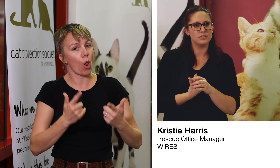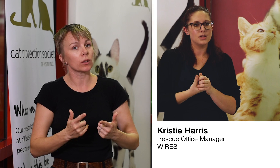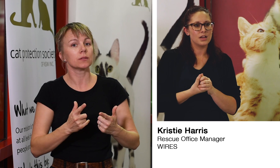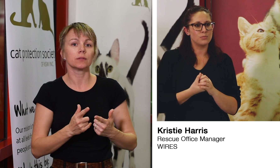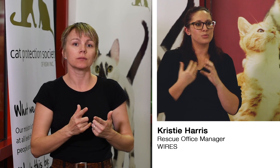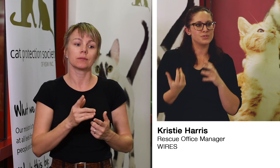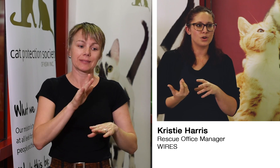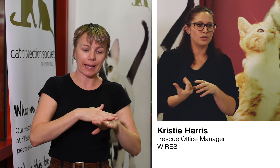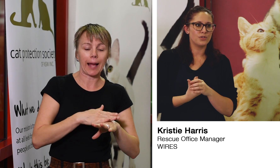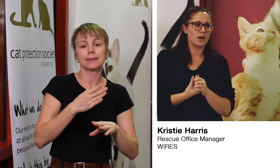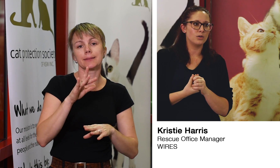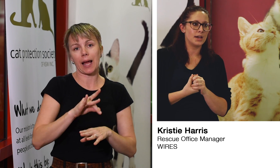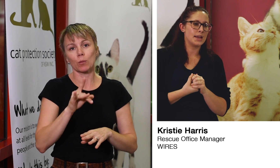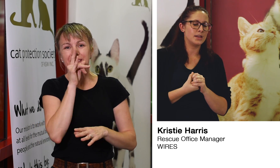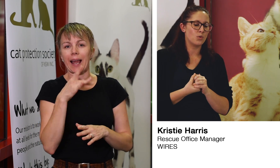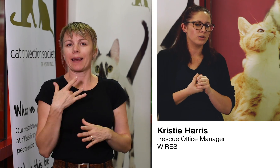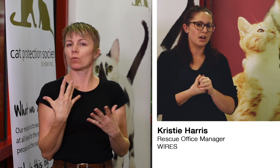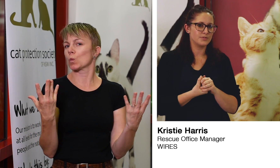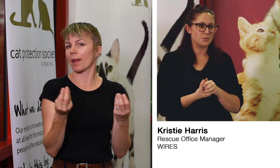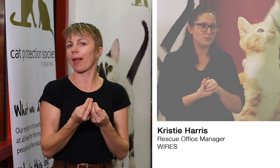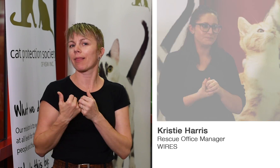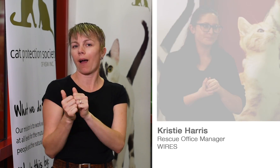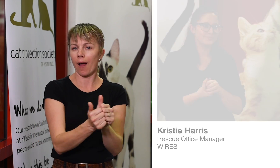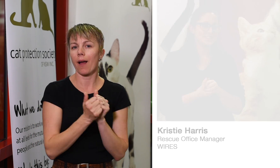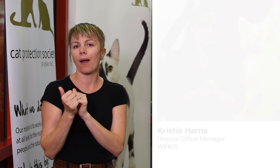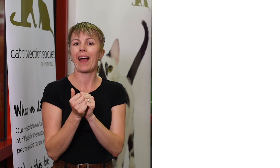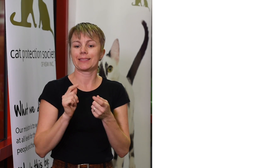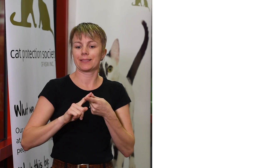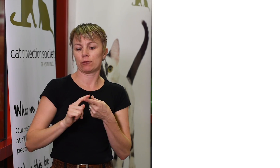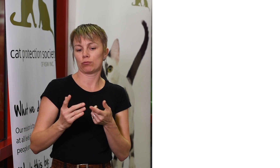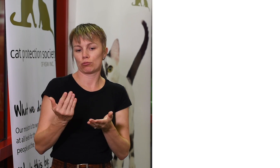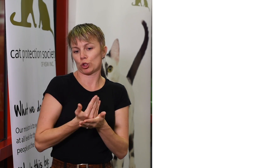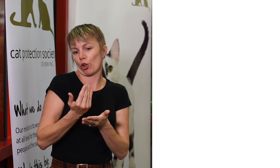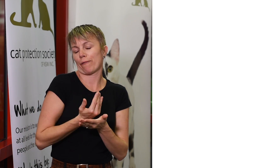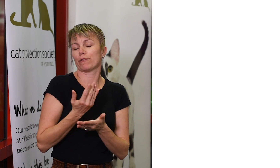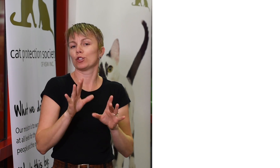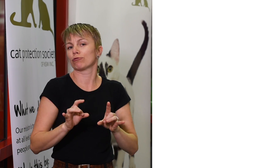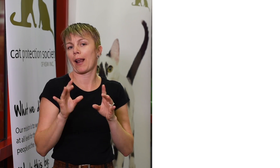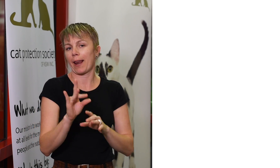still preserve our native wildlife as well.